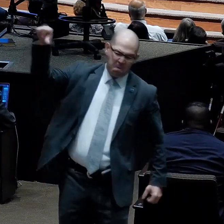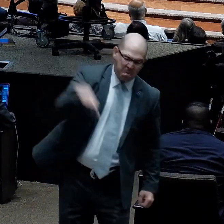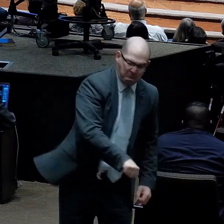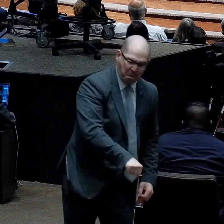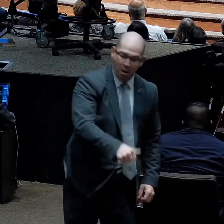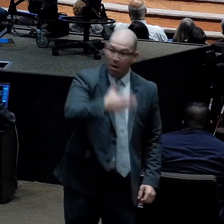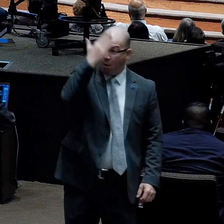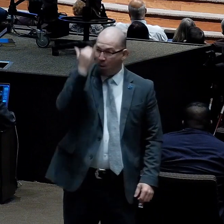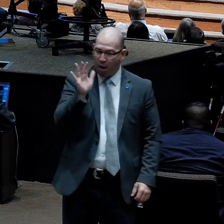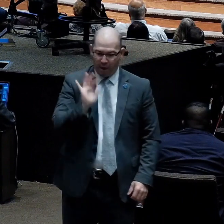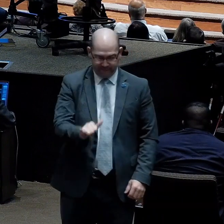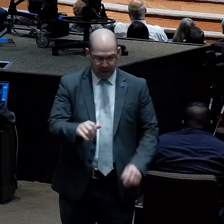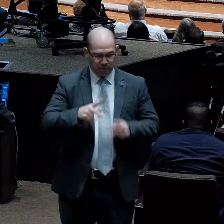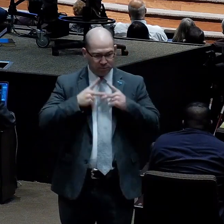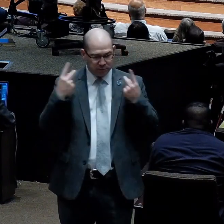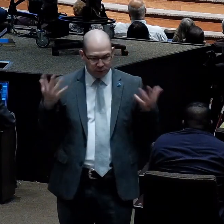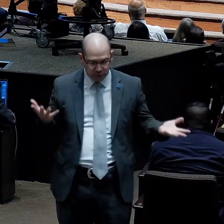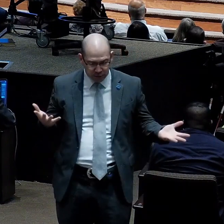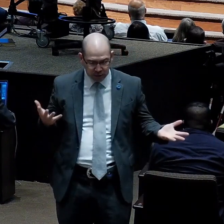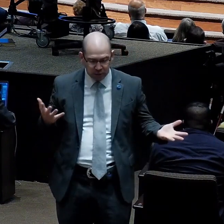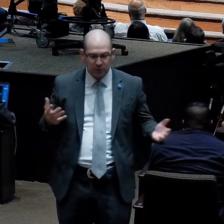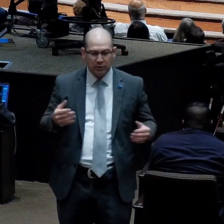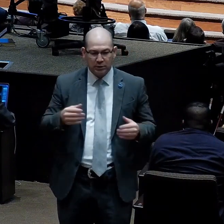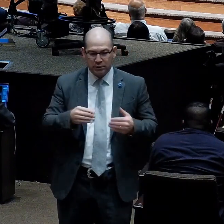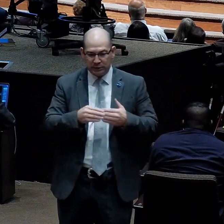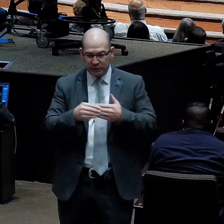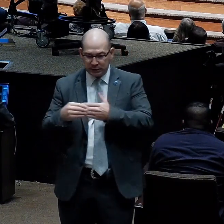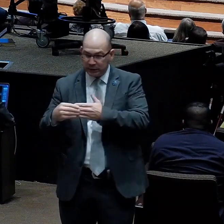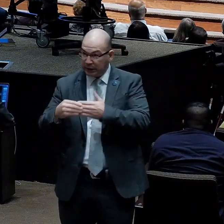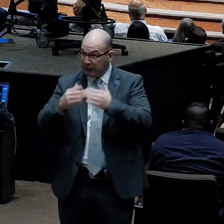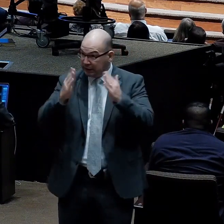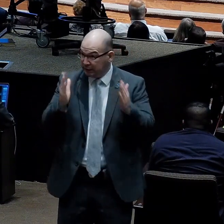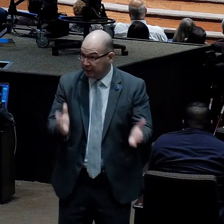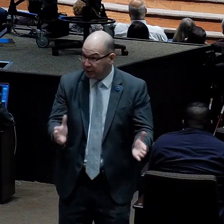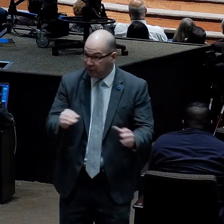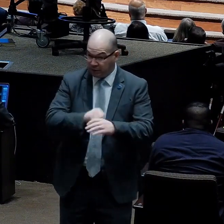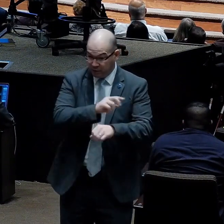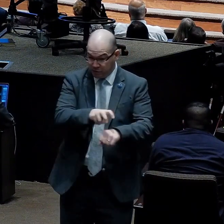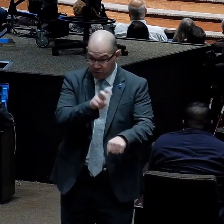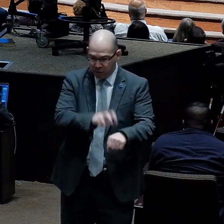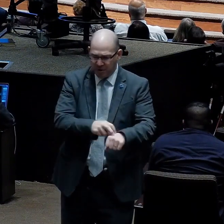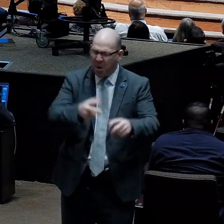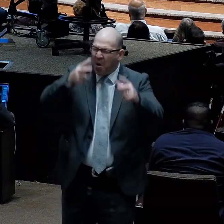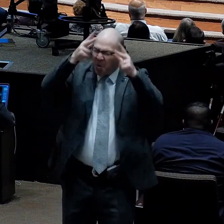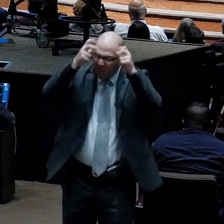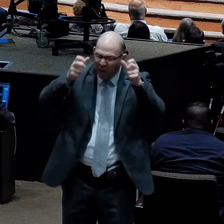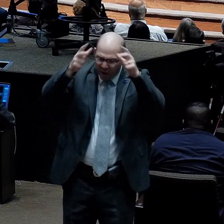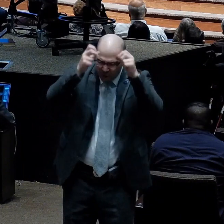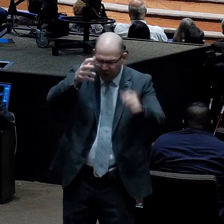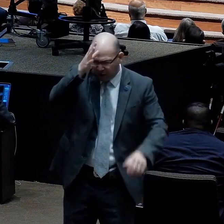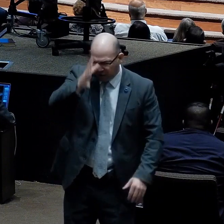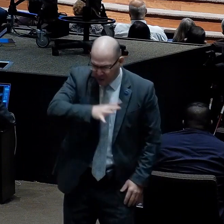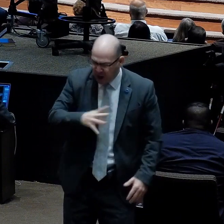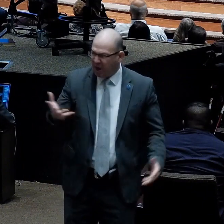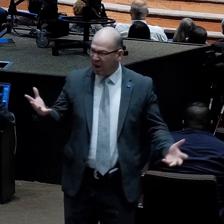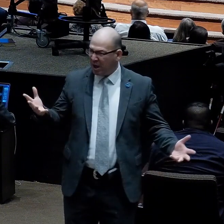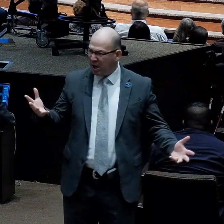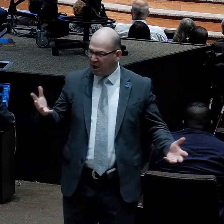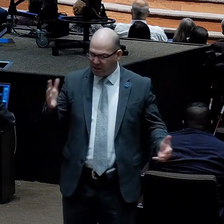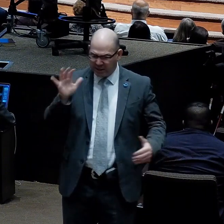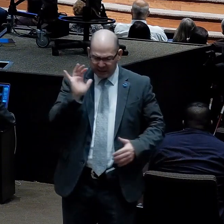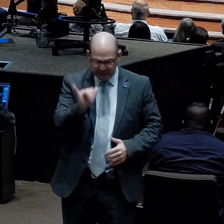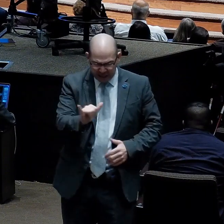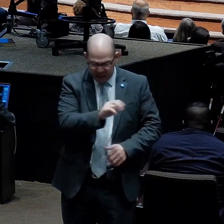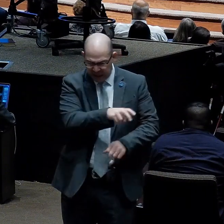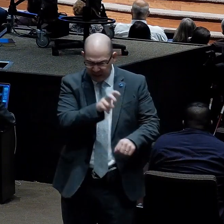minister is a wicked, ungodly man. And the entire nation is cold. And